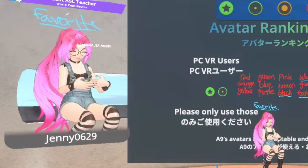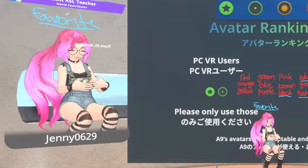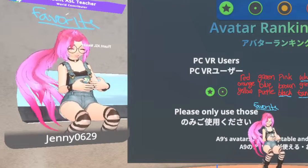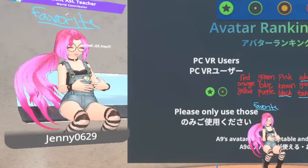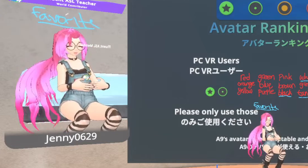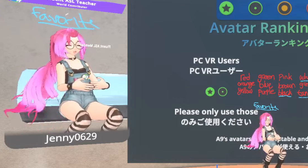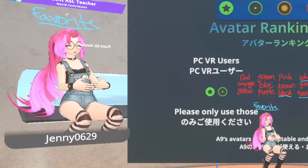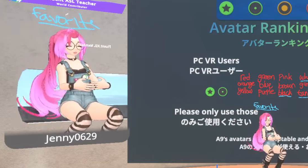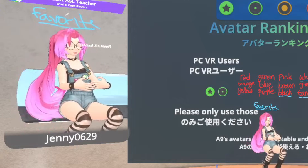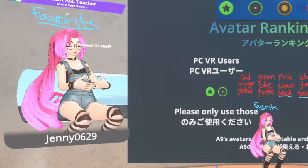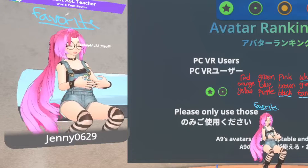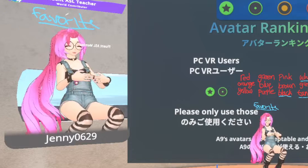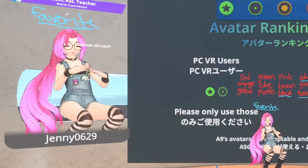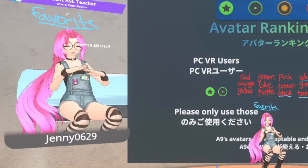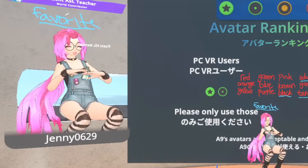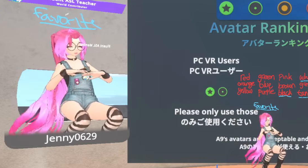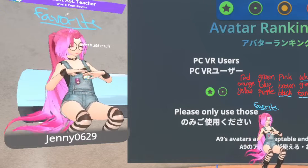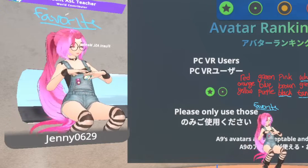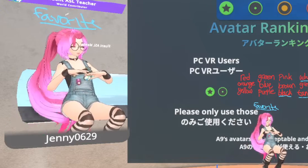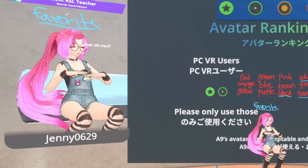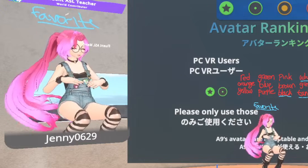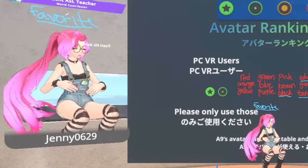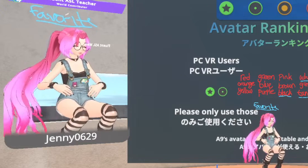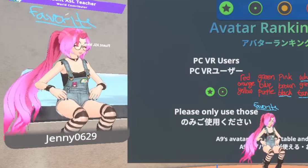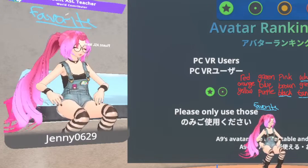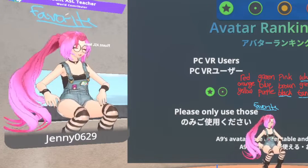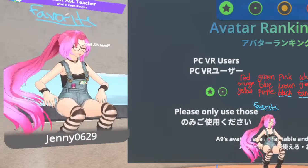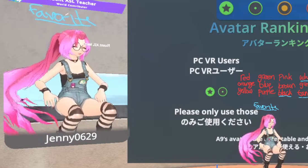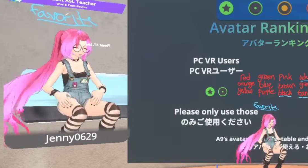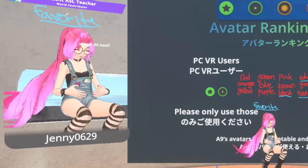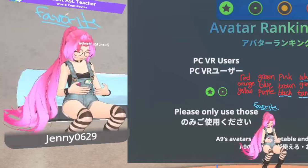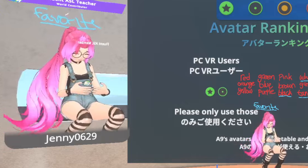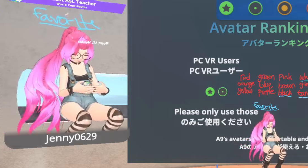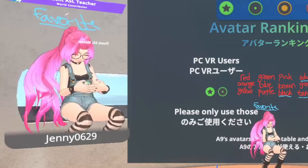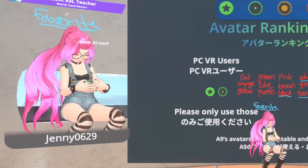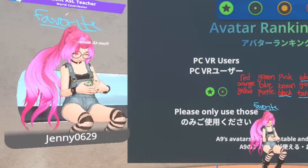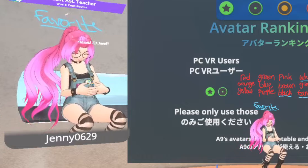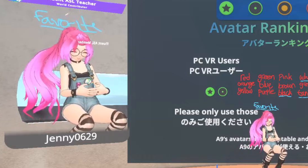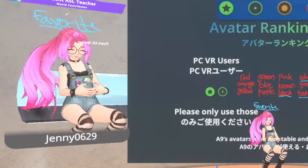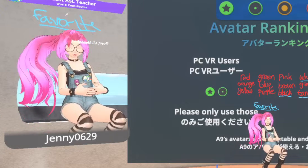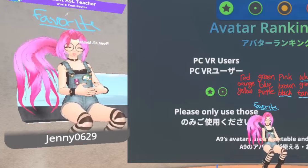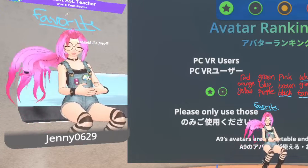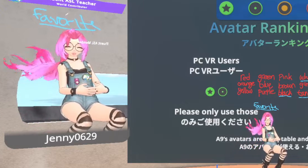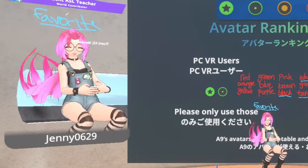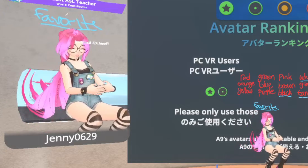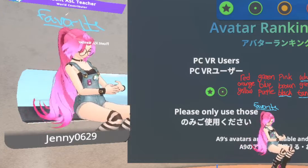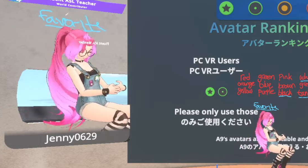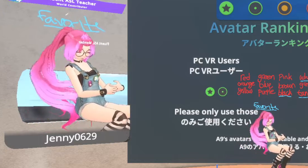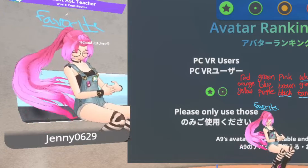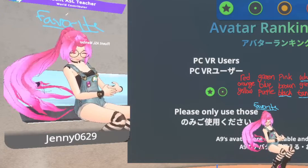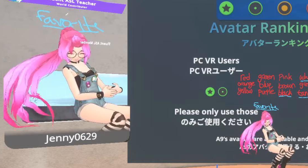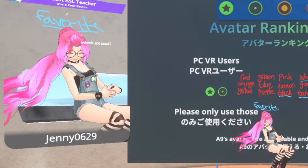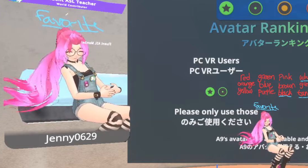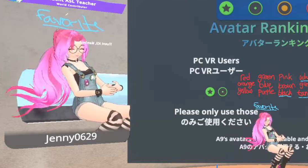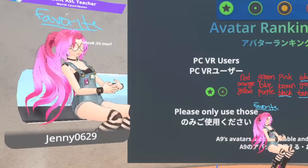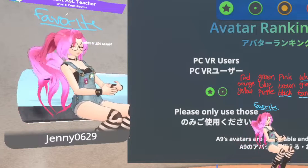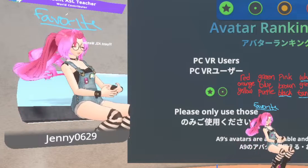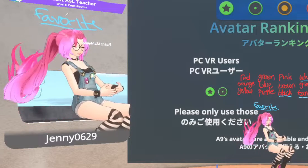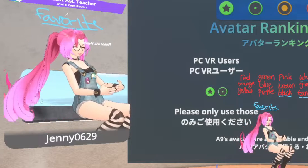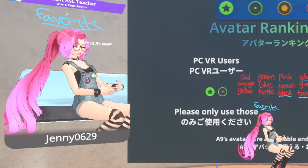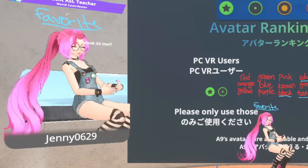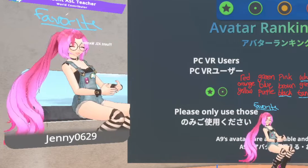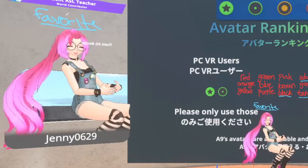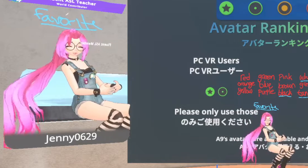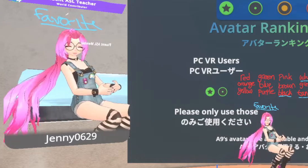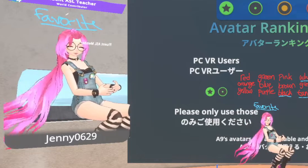like I'm holding it in front of me, not like this. What? I don't know. How else would you describe this? Like, got a